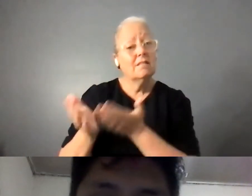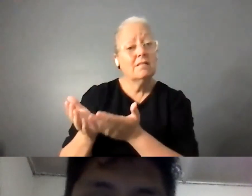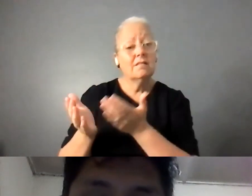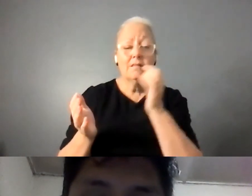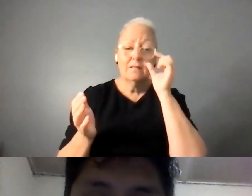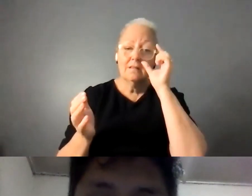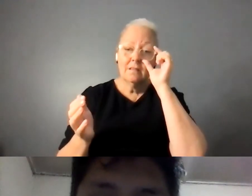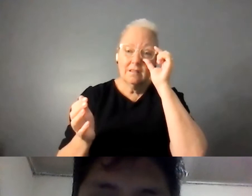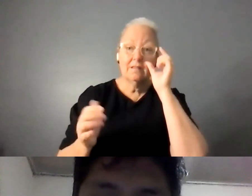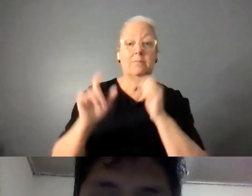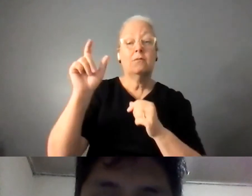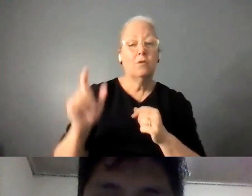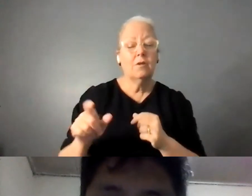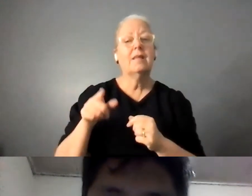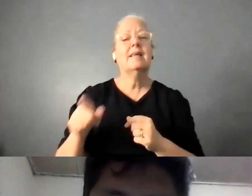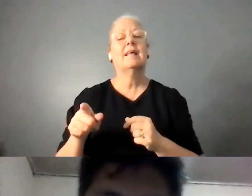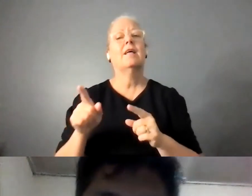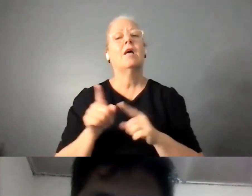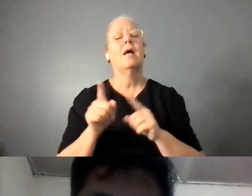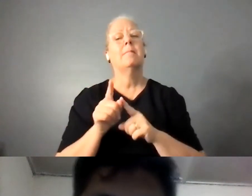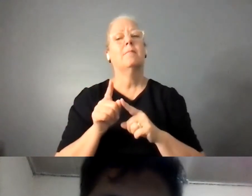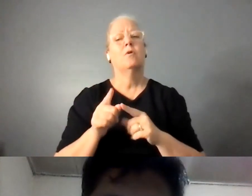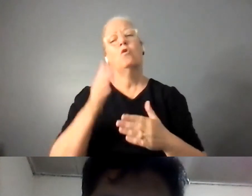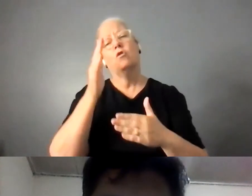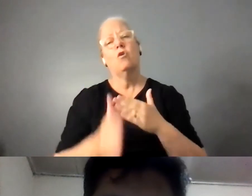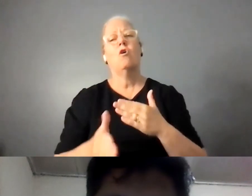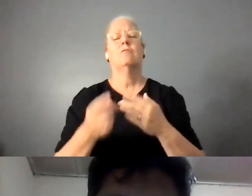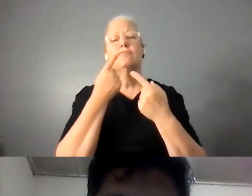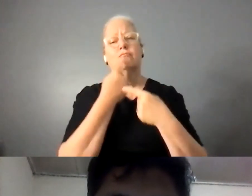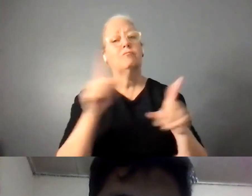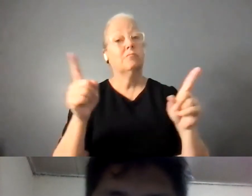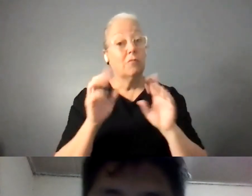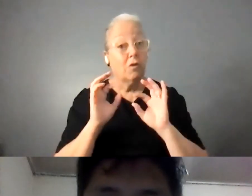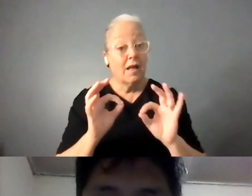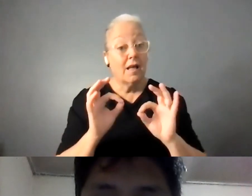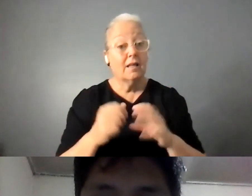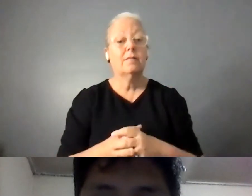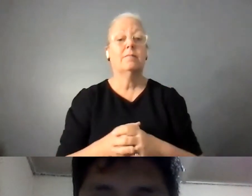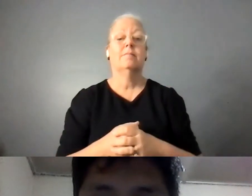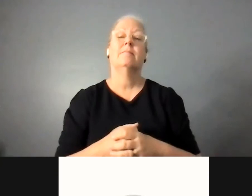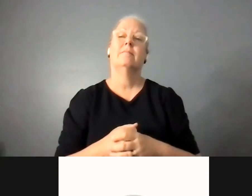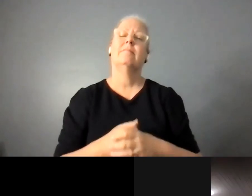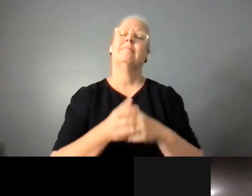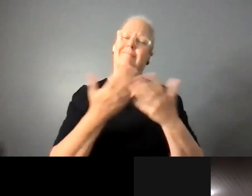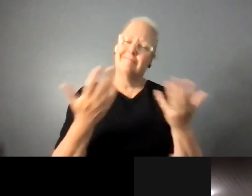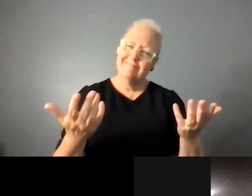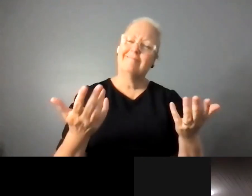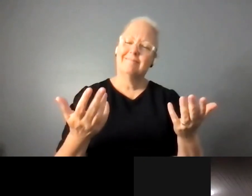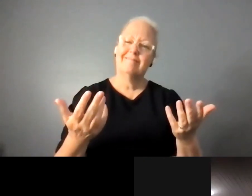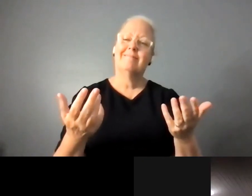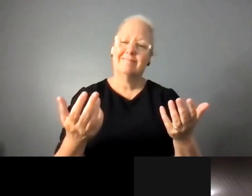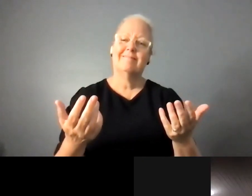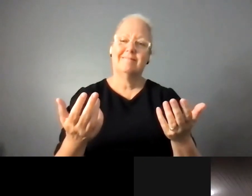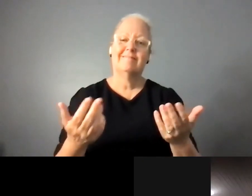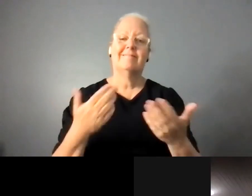will give a final remarks to the session. Of course. She's Marisol Moreno